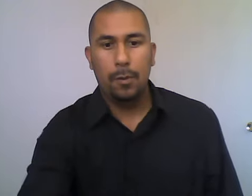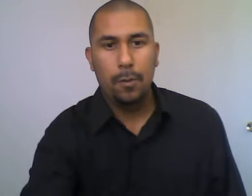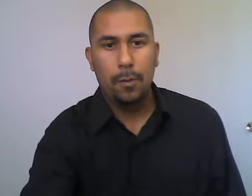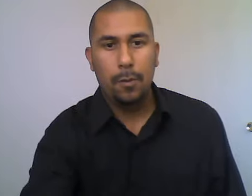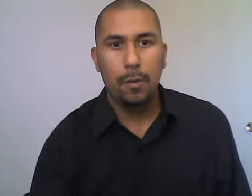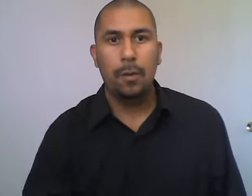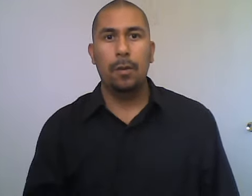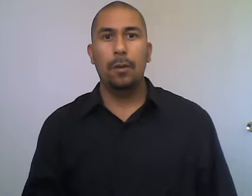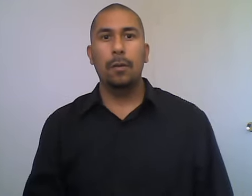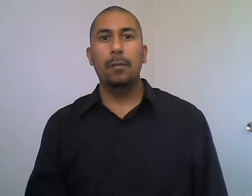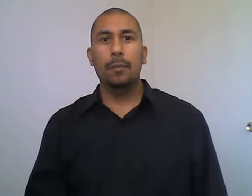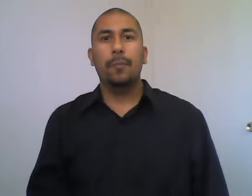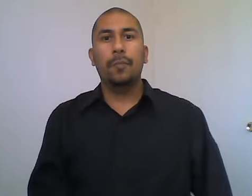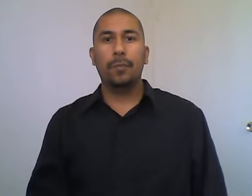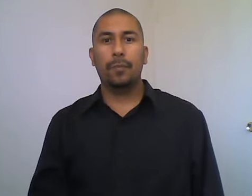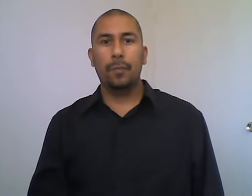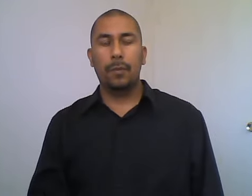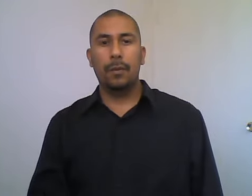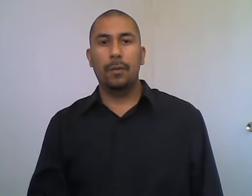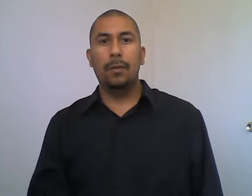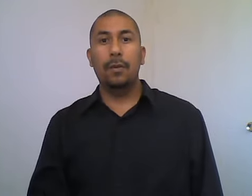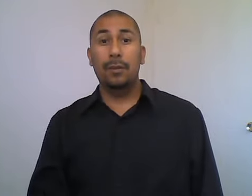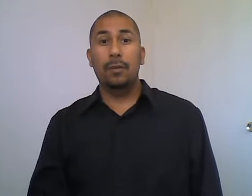how much sail to take in during heavy weather.